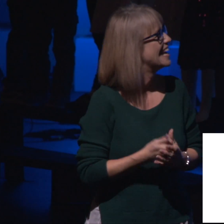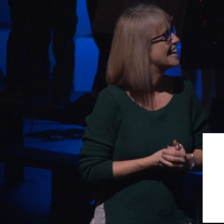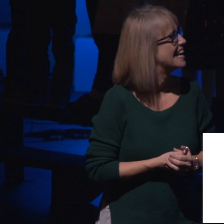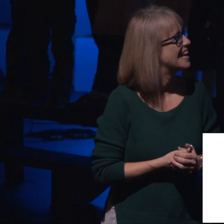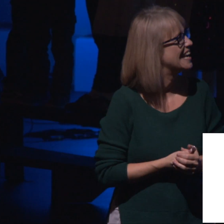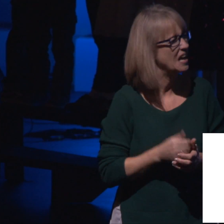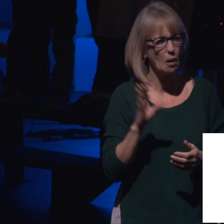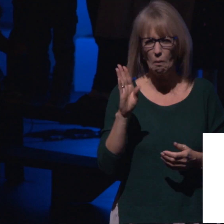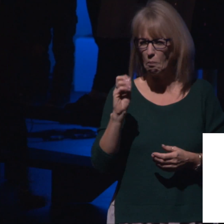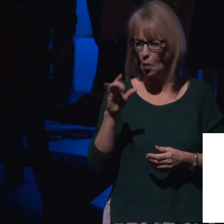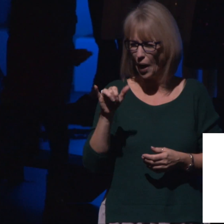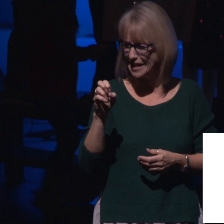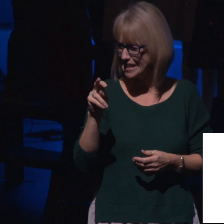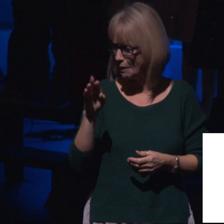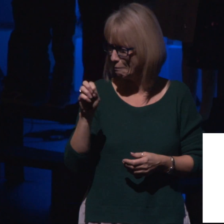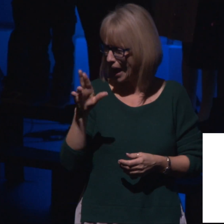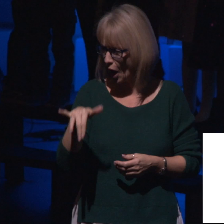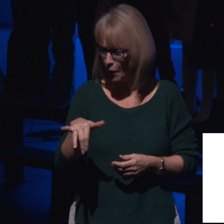boysenberry,